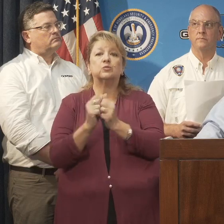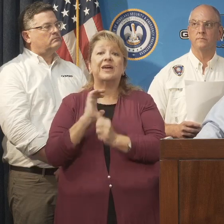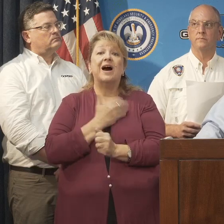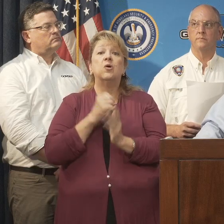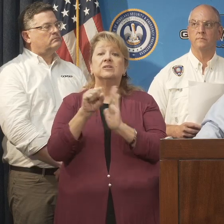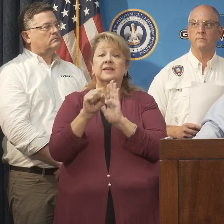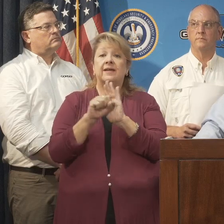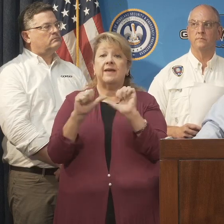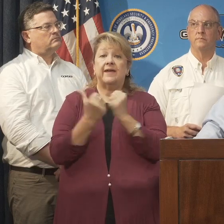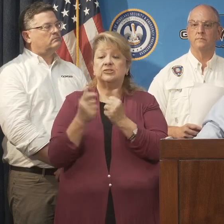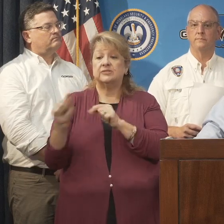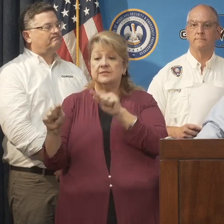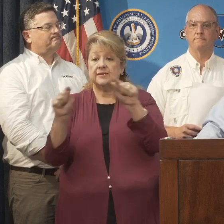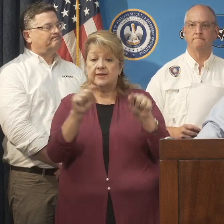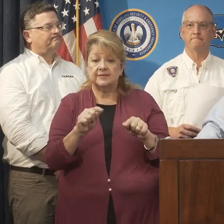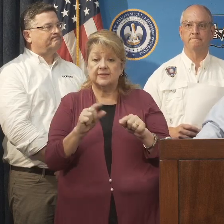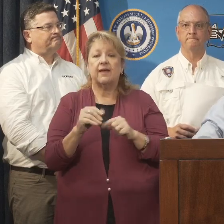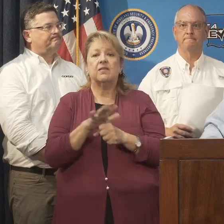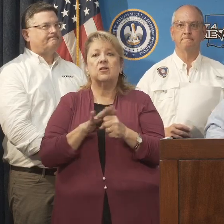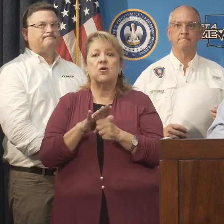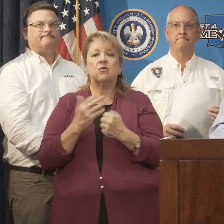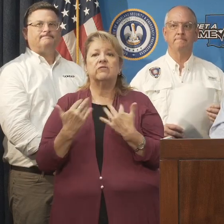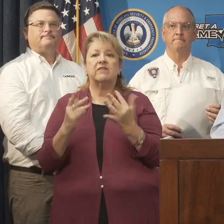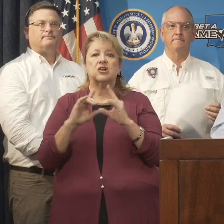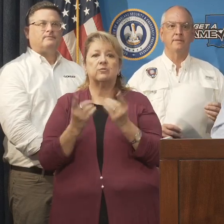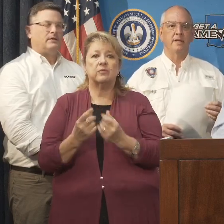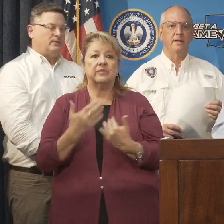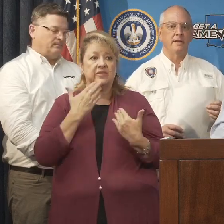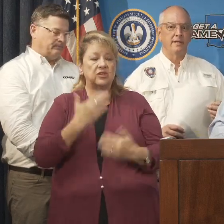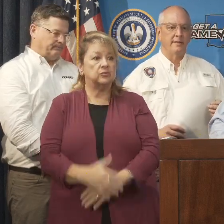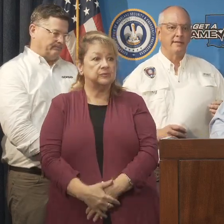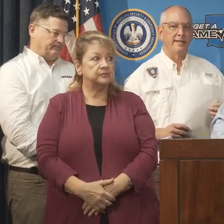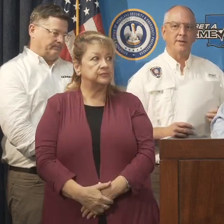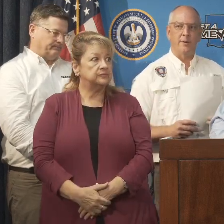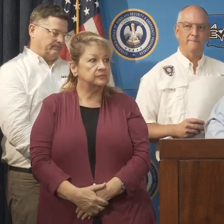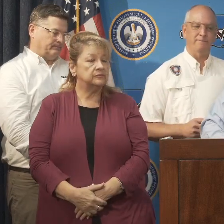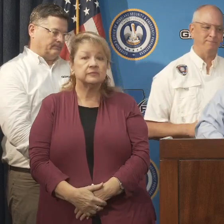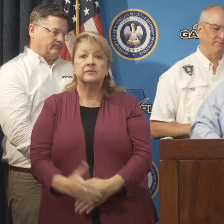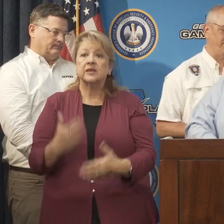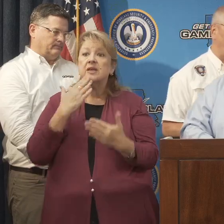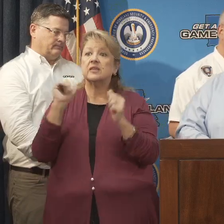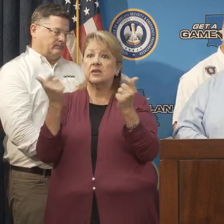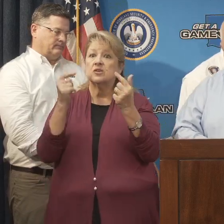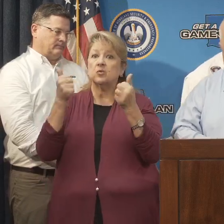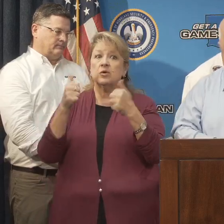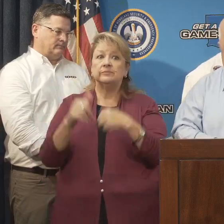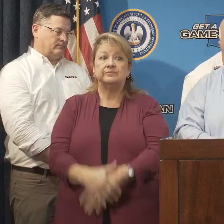agencies and the local fire departments. Thank you. Thank you all.